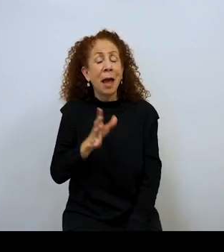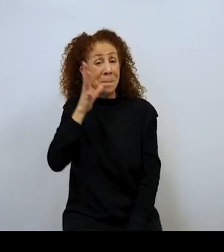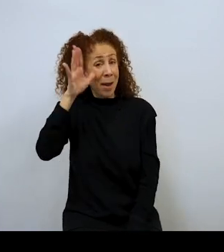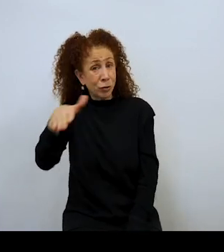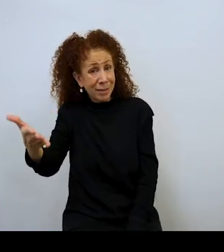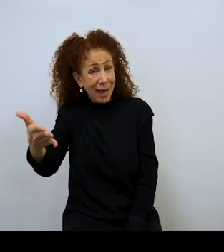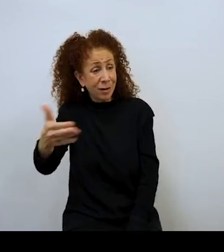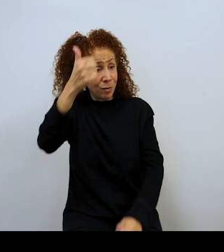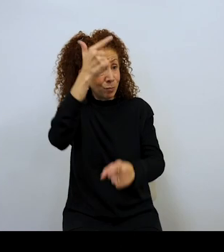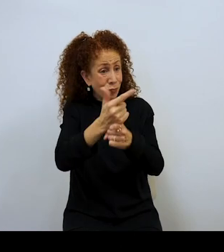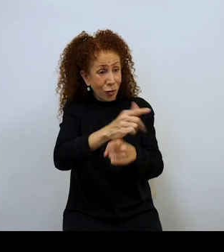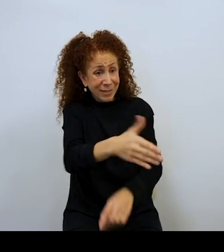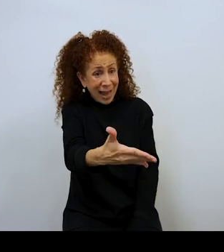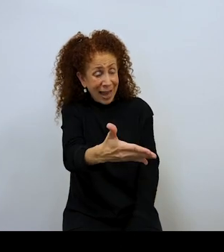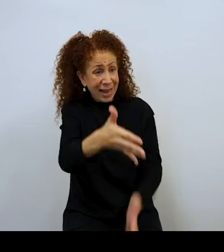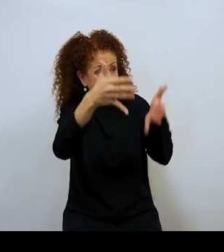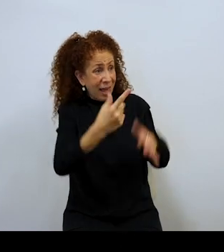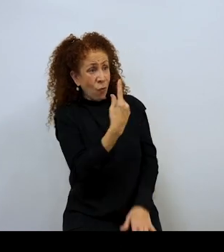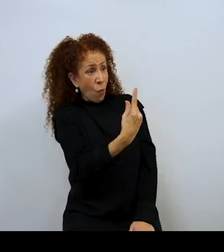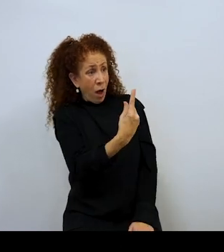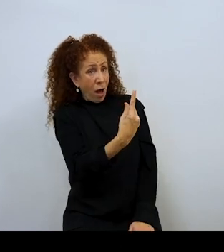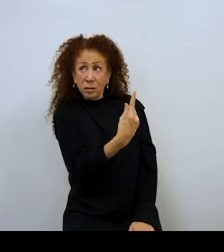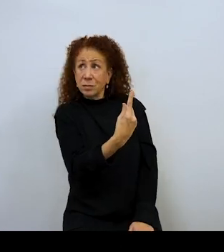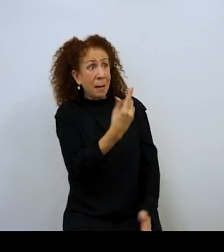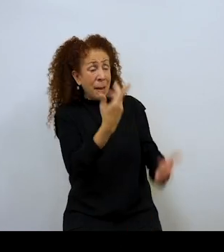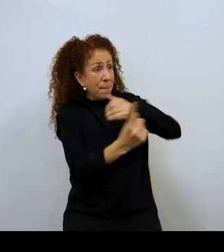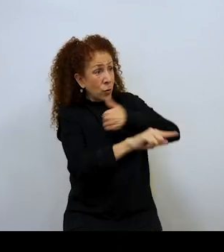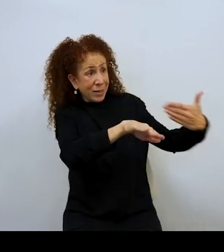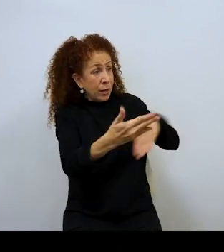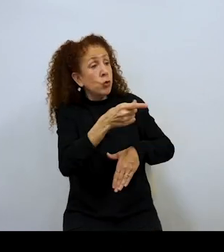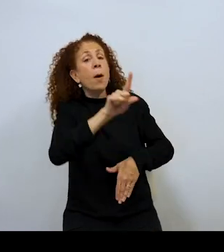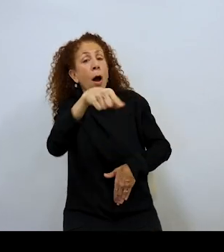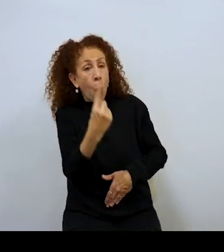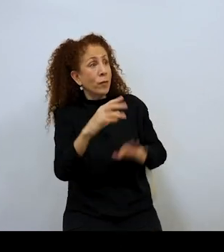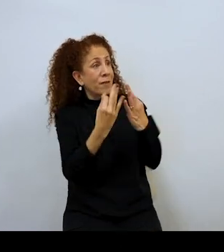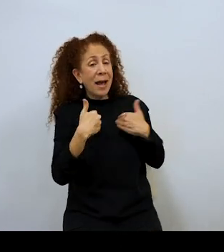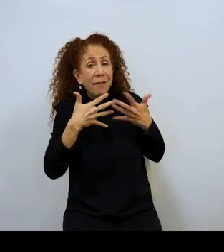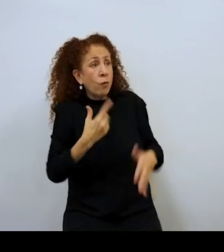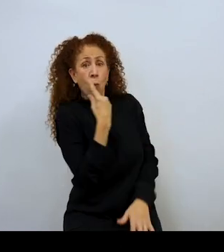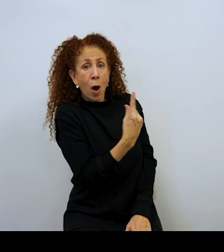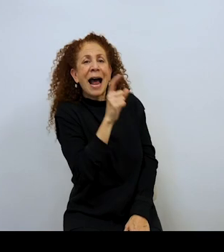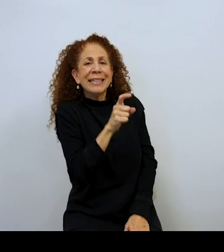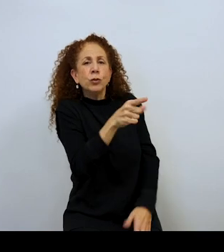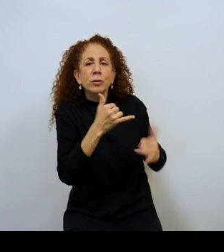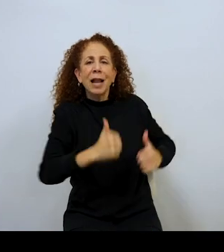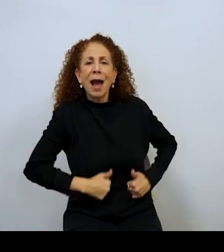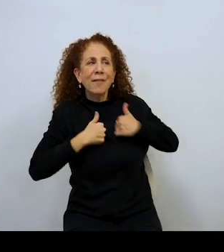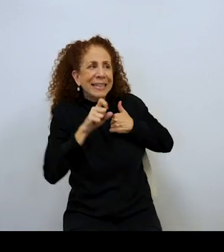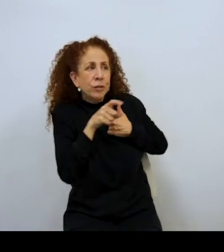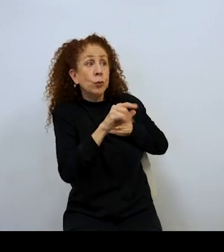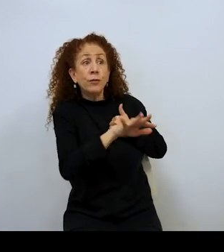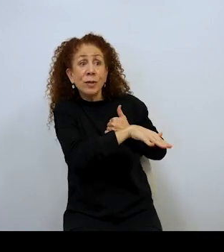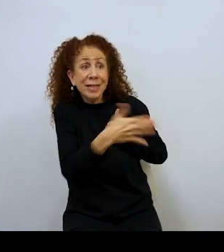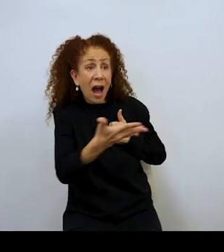are dead, our brothers have just died, and now you want to get yourself killed. You are the only family I have left. I need you to be alive